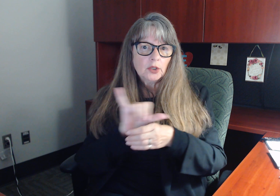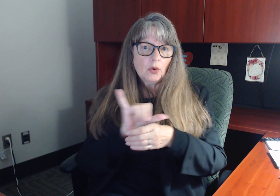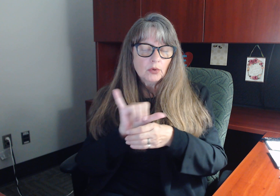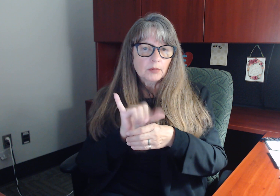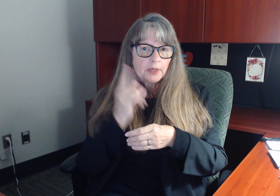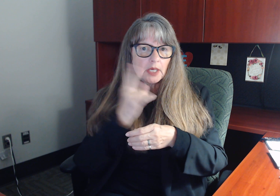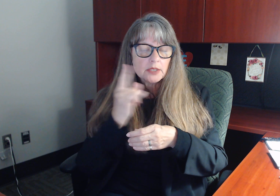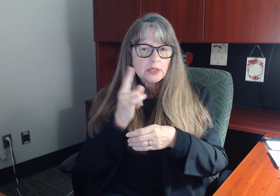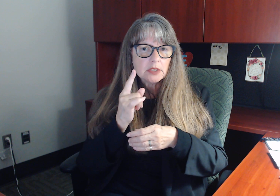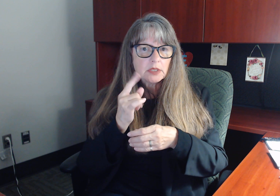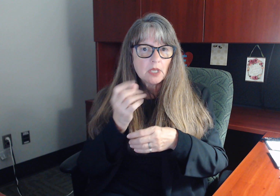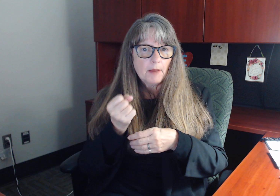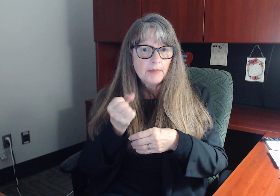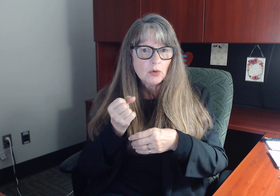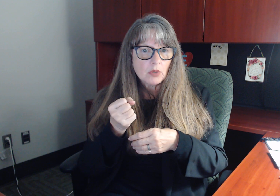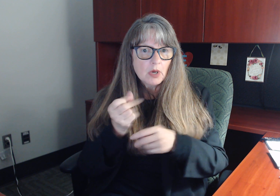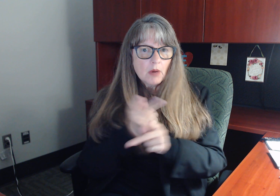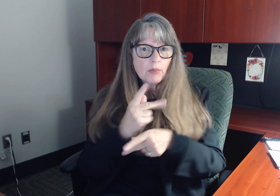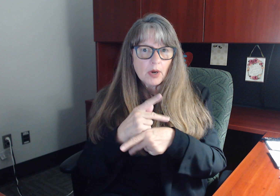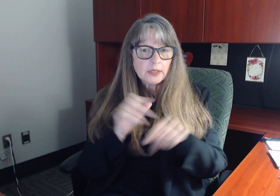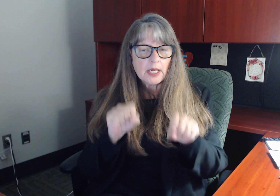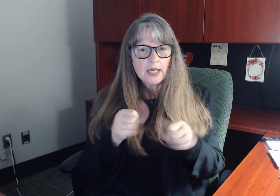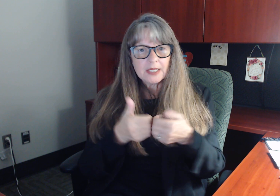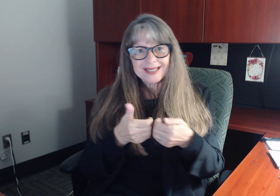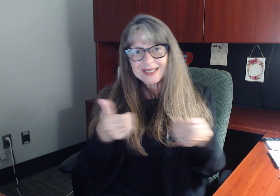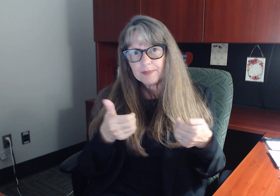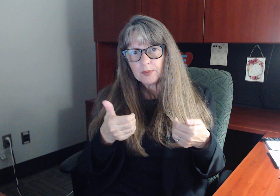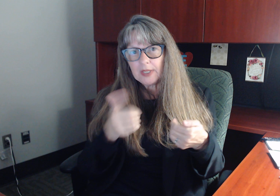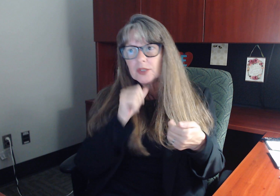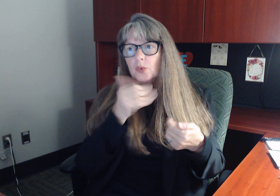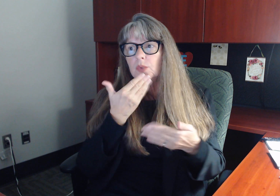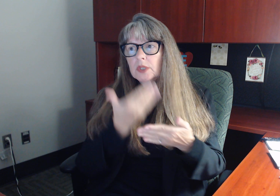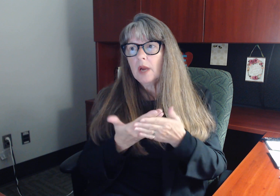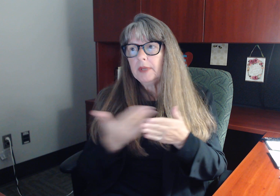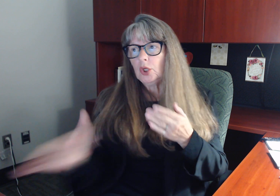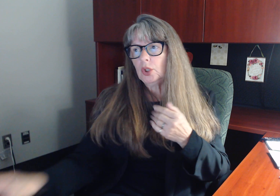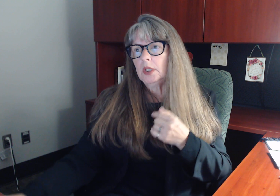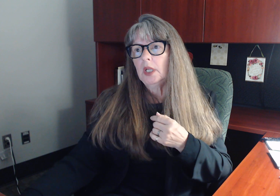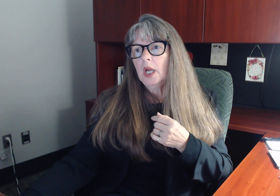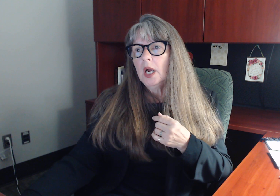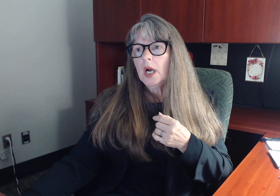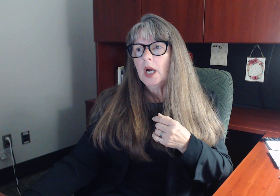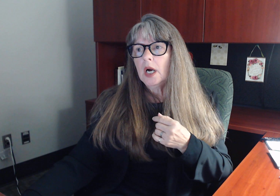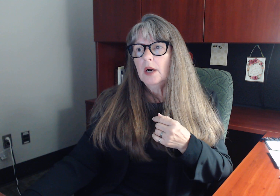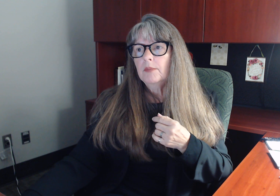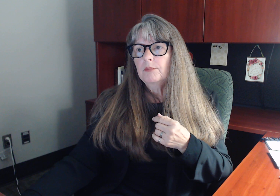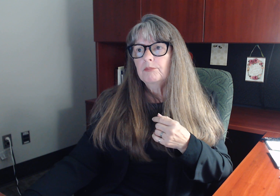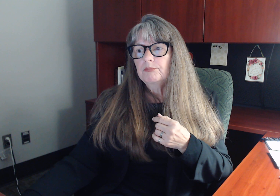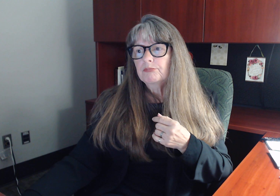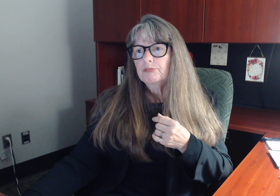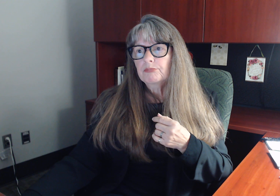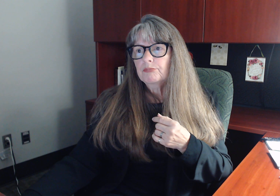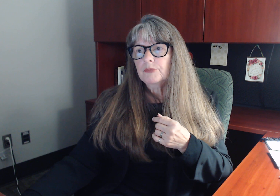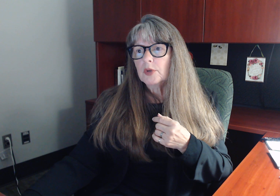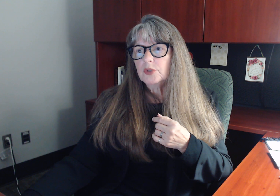yogurt because it's a milk product and it can separate, so it would not be good. So check